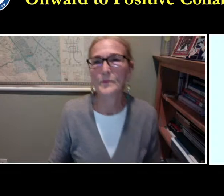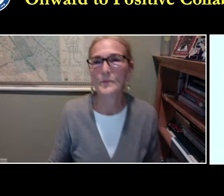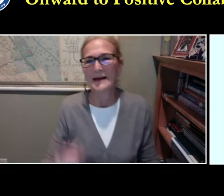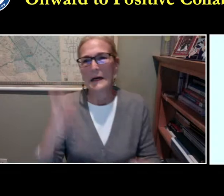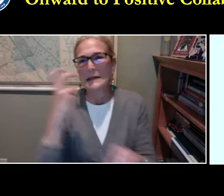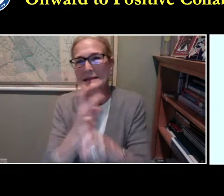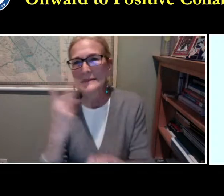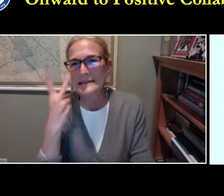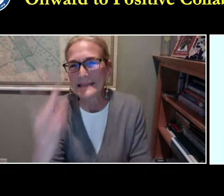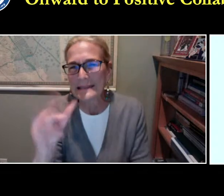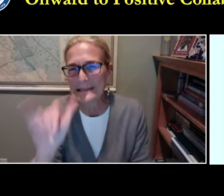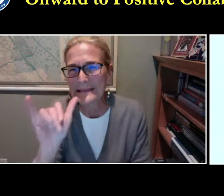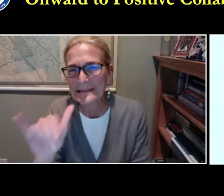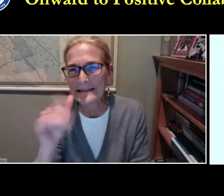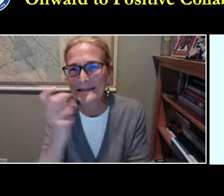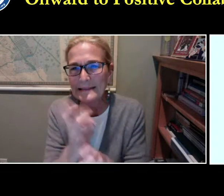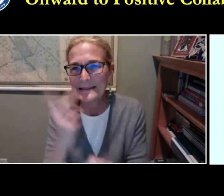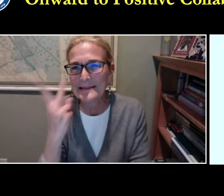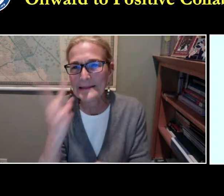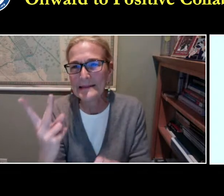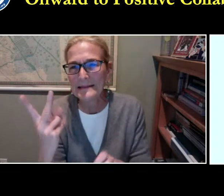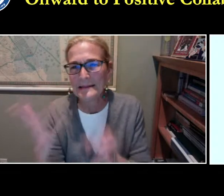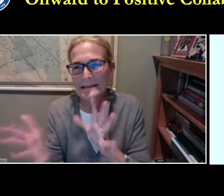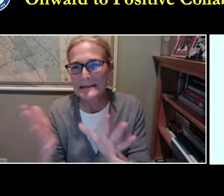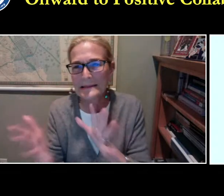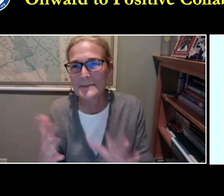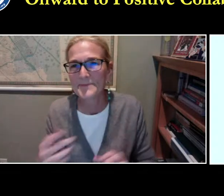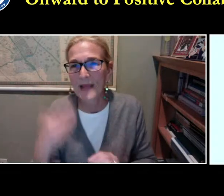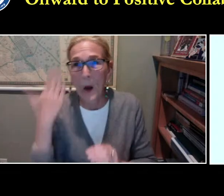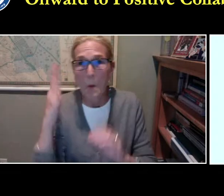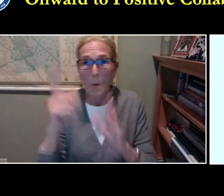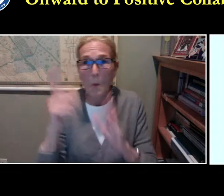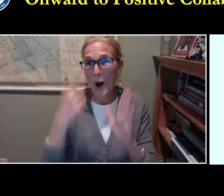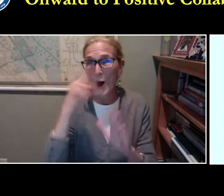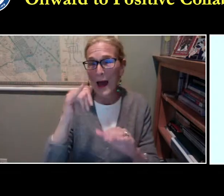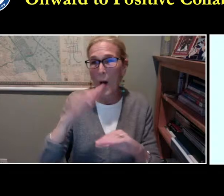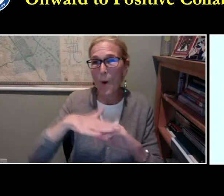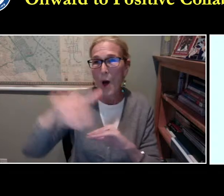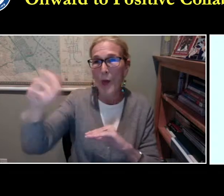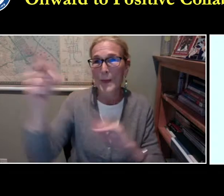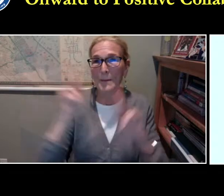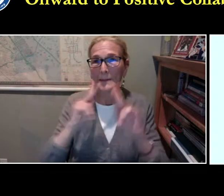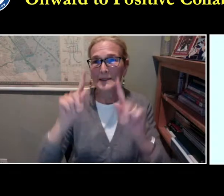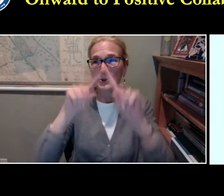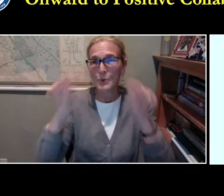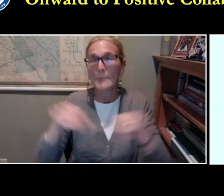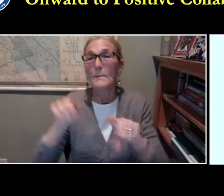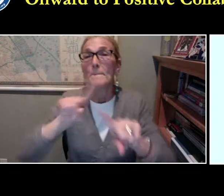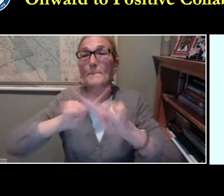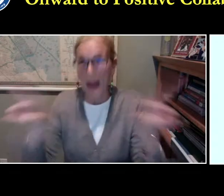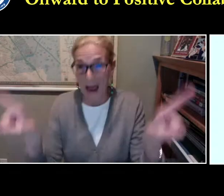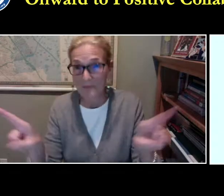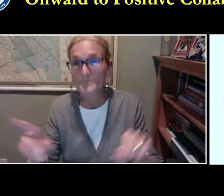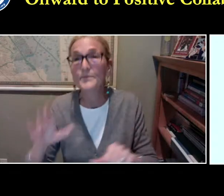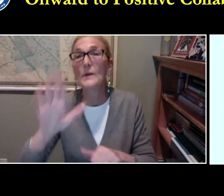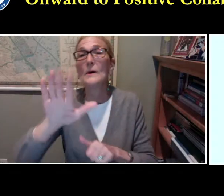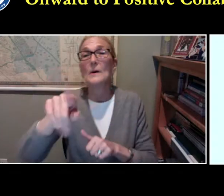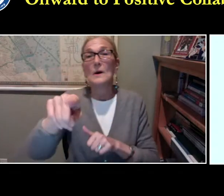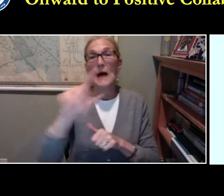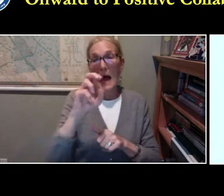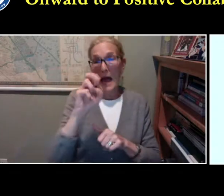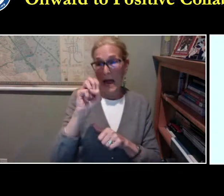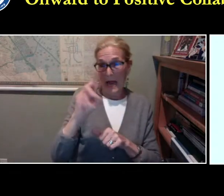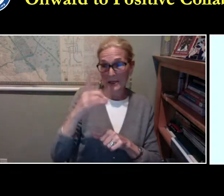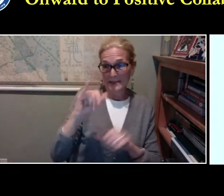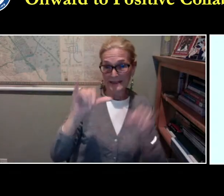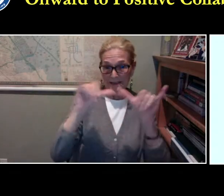wanted to point out. I realize now that, that's a hard slide to see. I don't know what that might